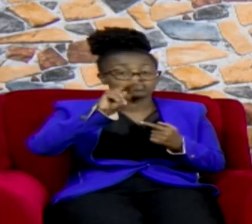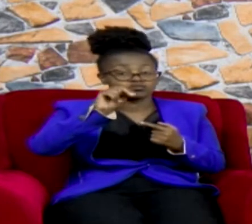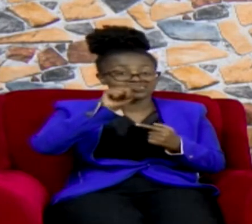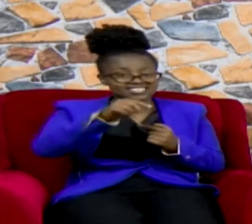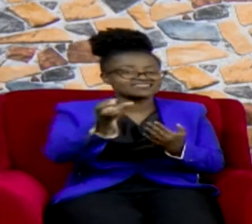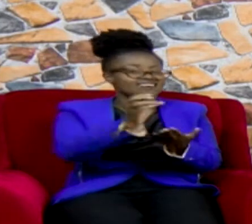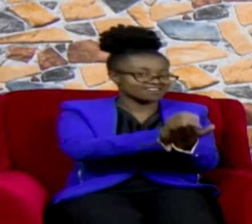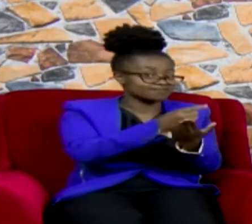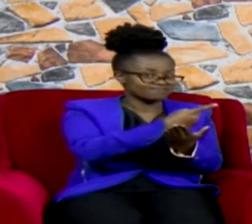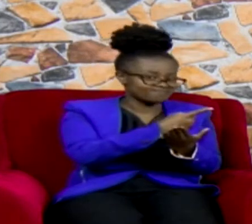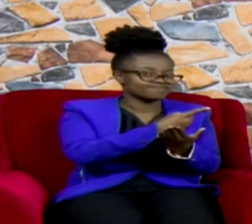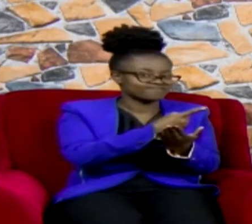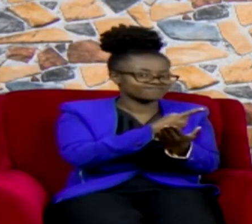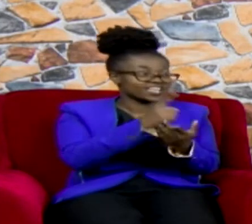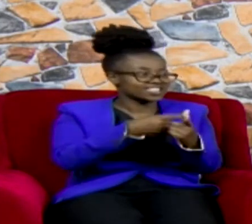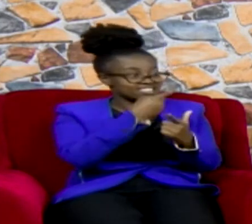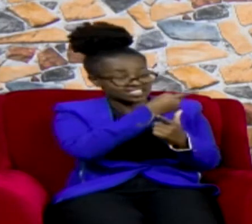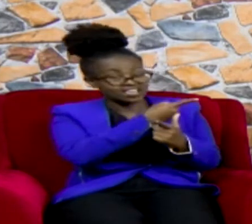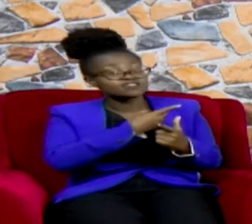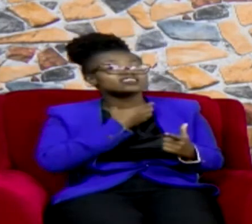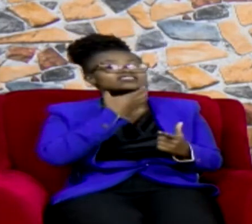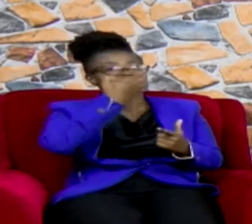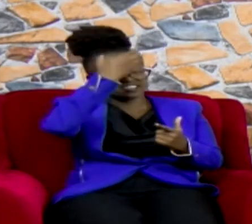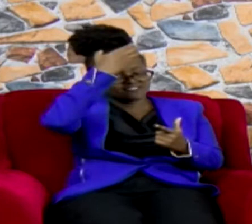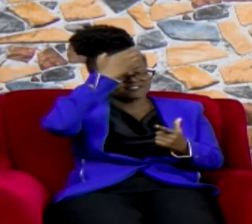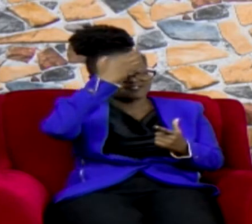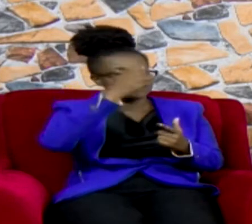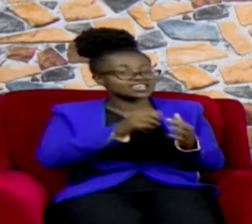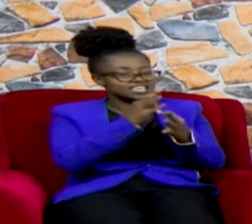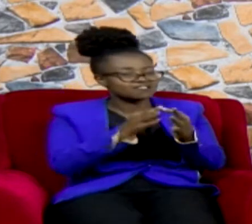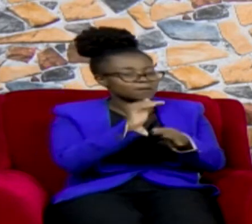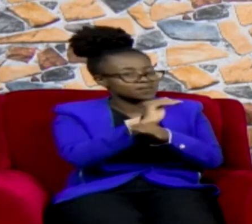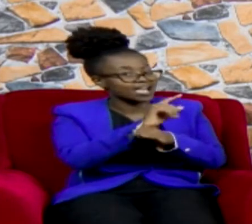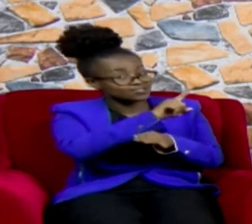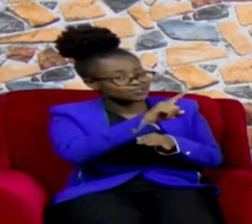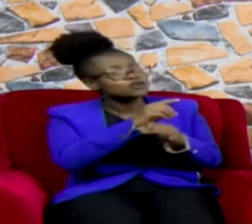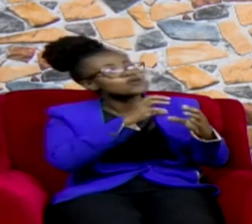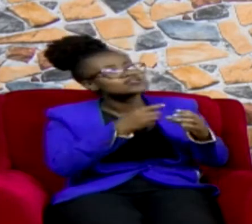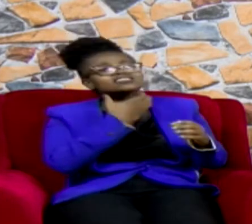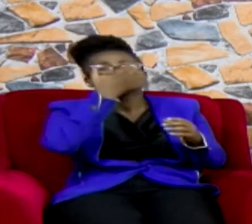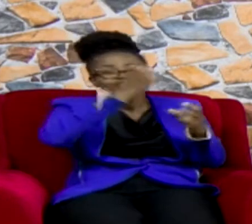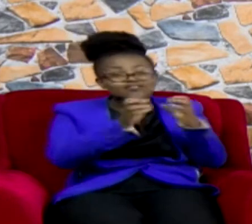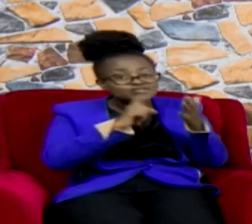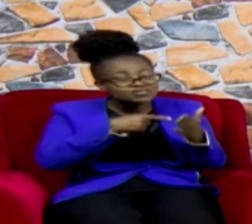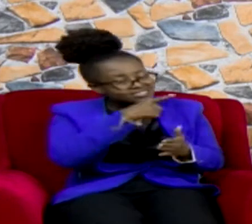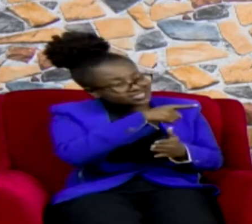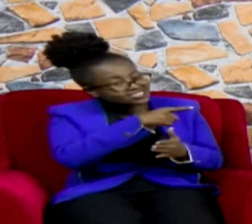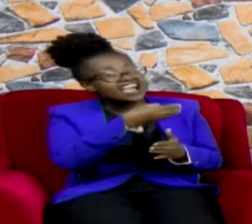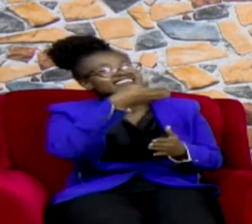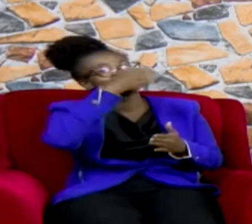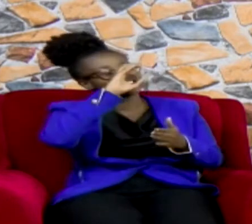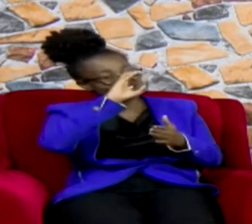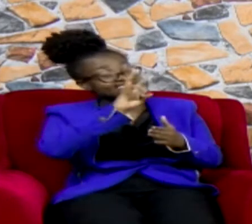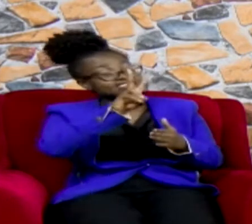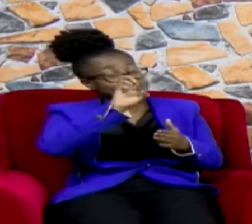is a cup. Yes. For this, that's a giraffe. That's a giraffe. Now if I ask you, what's giraffe doing? Drinking. That's a verb.